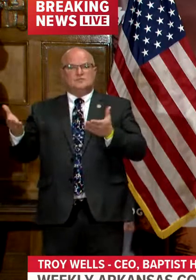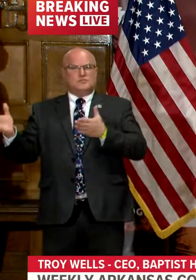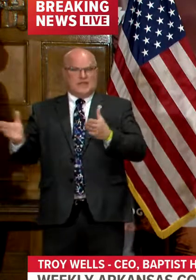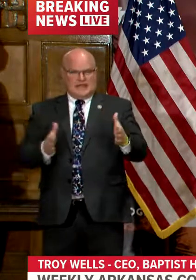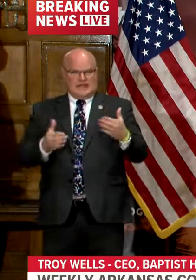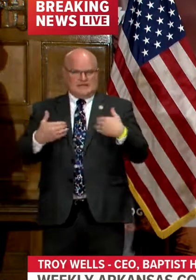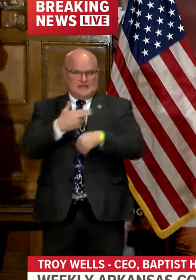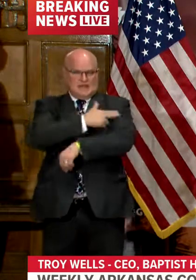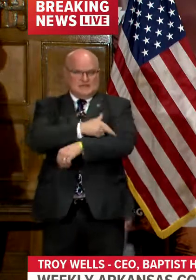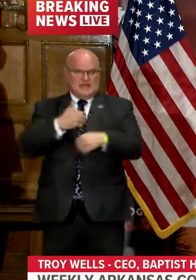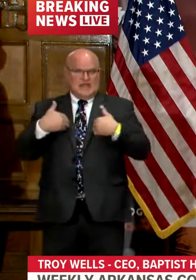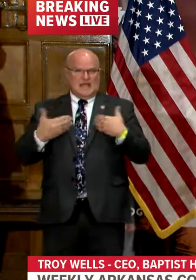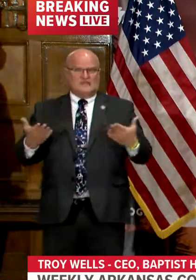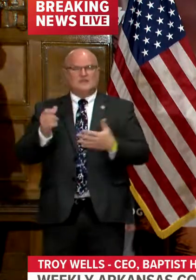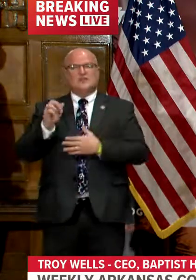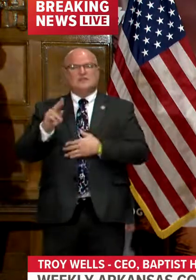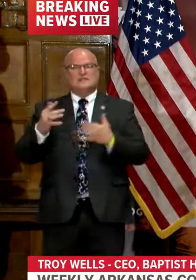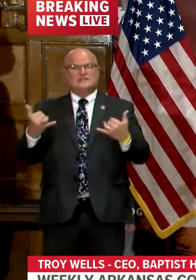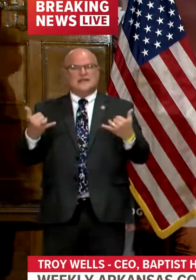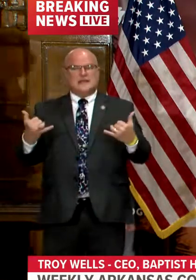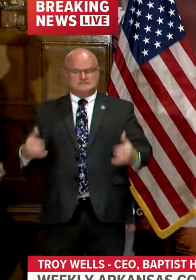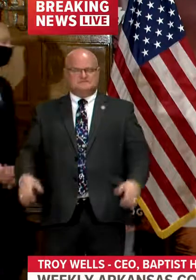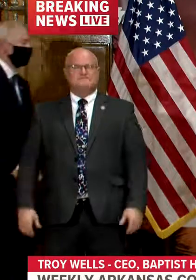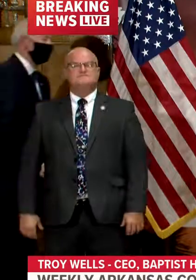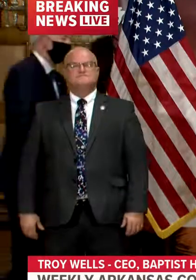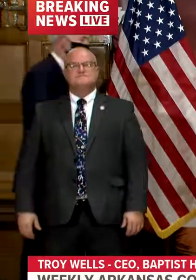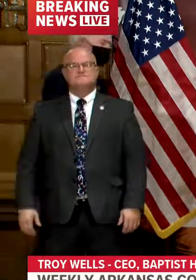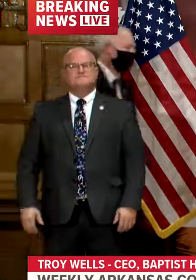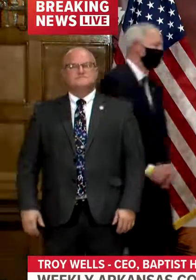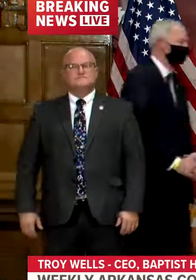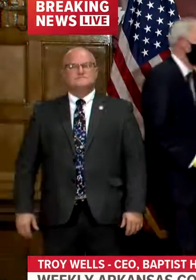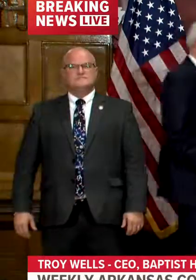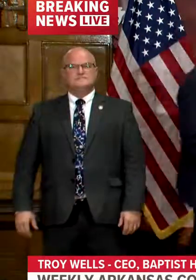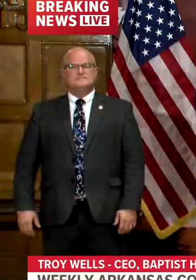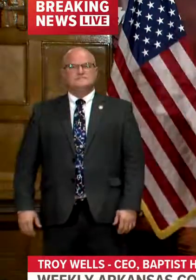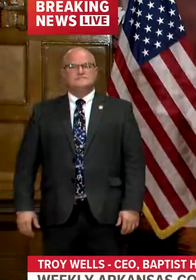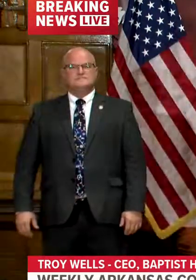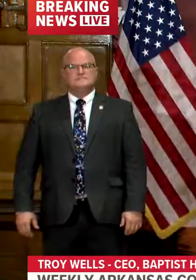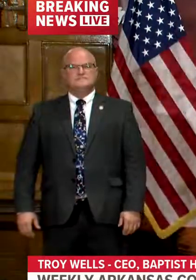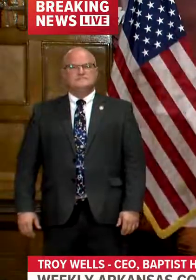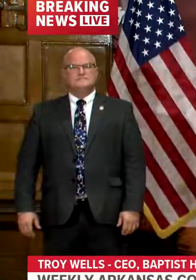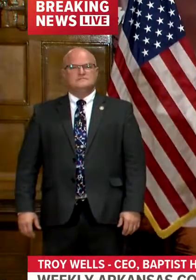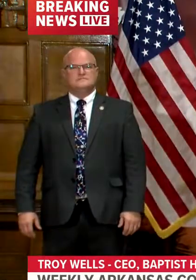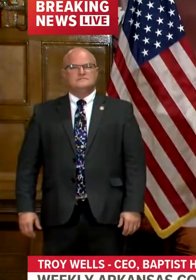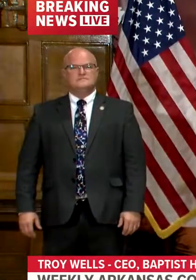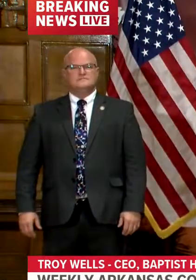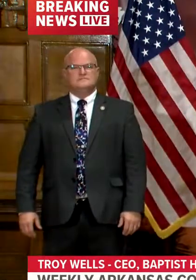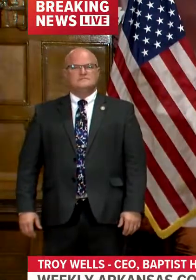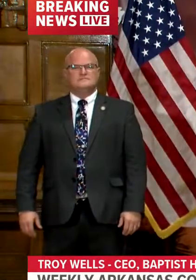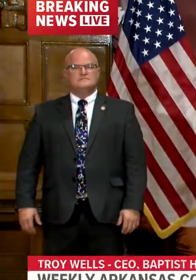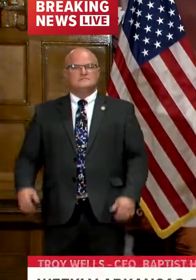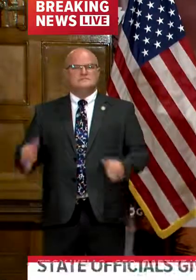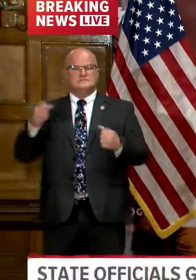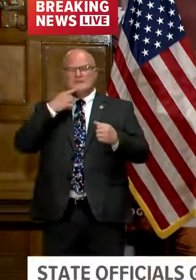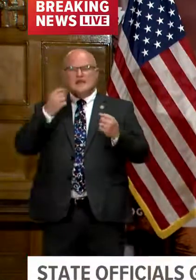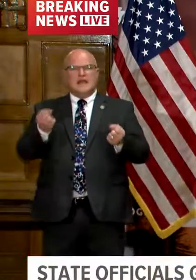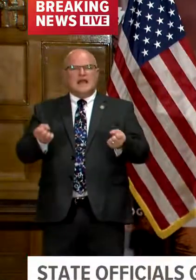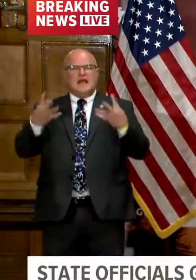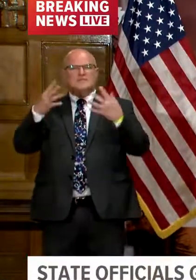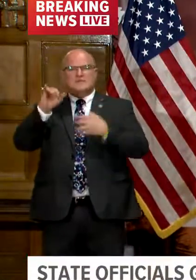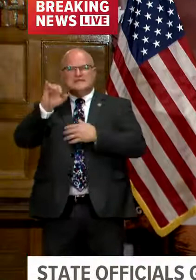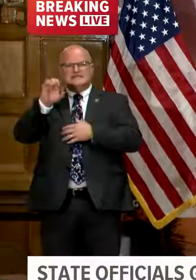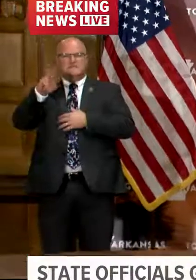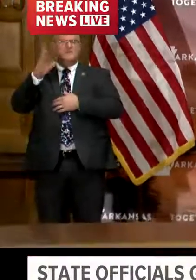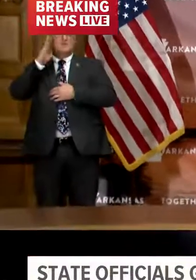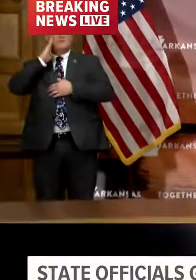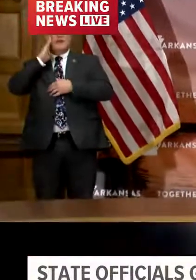hospitals have here in Arkansas today. And I'm sorry if I missed it, but could you quickly say how many ICU